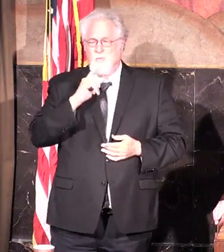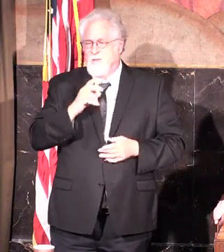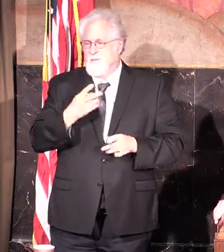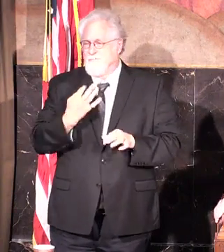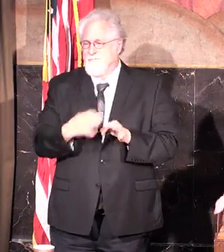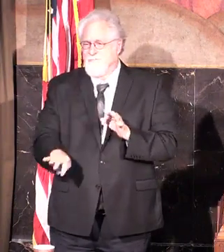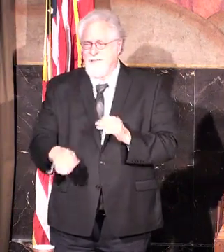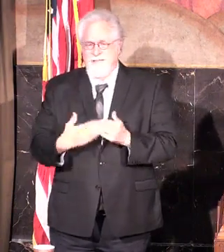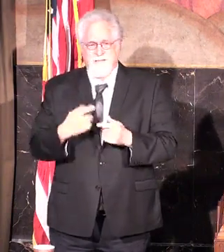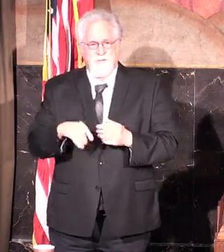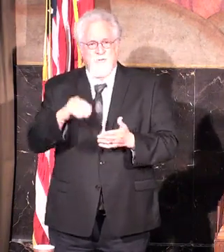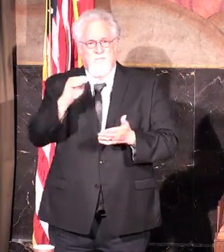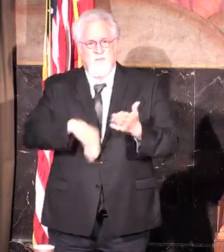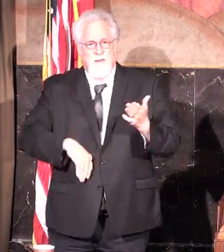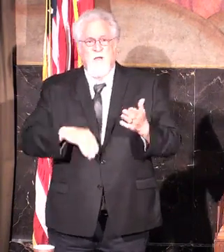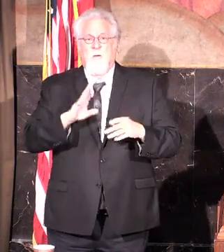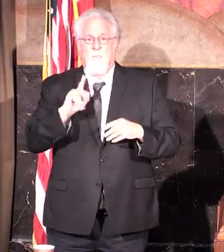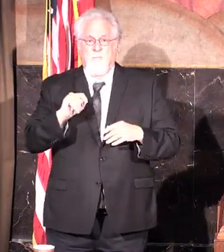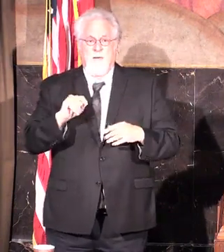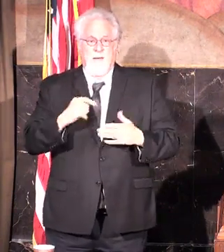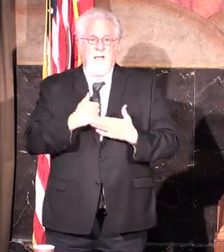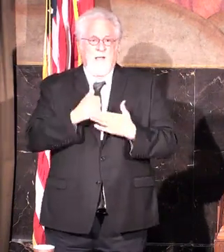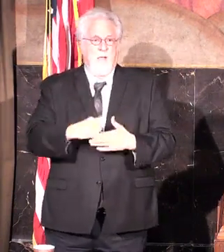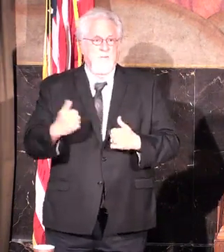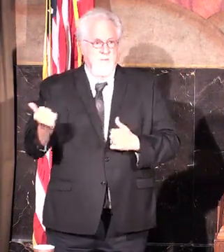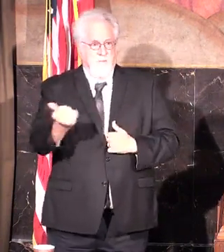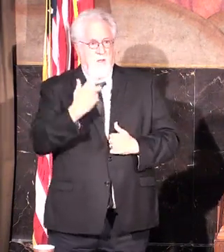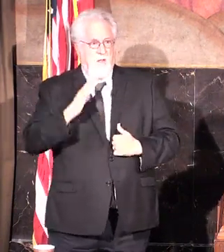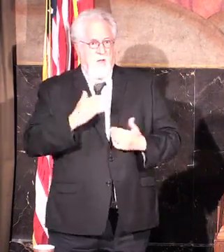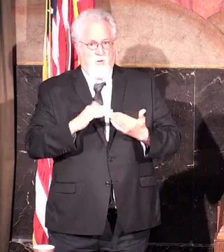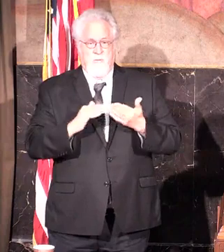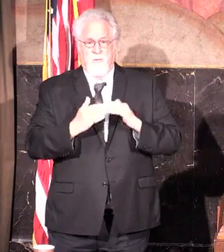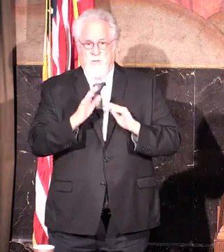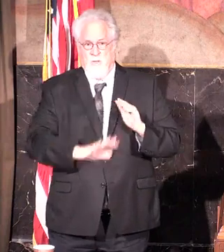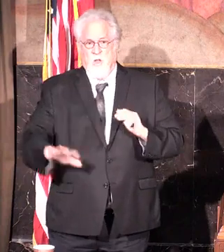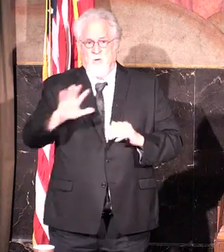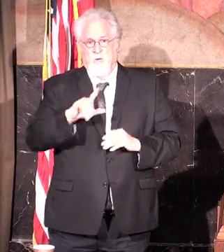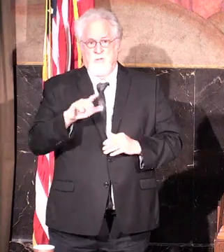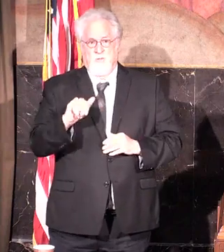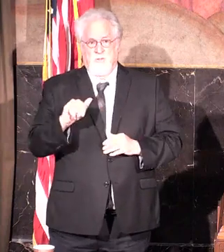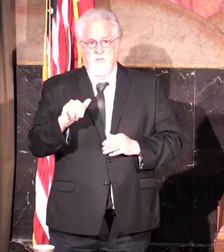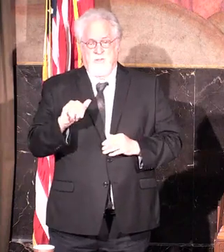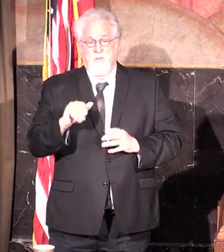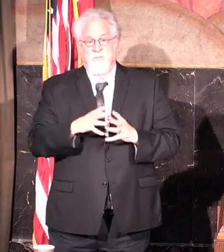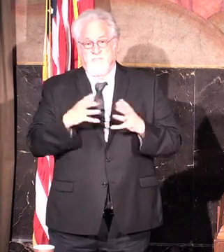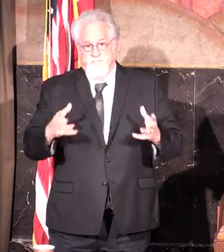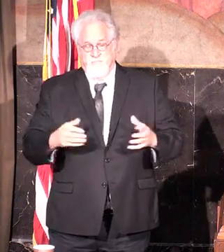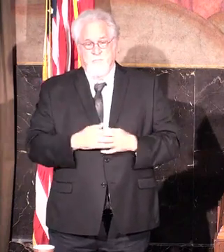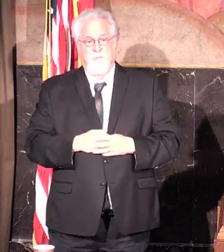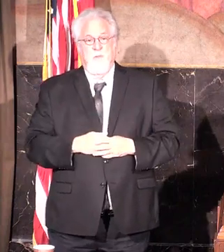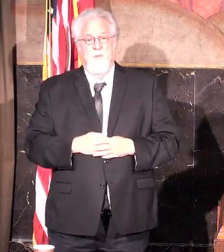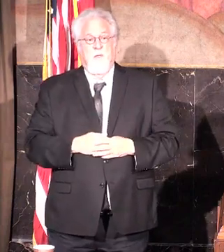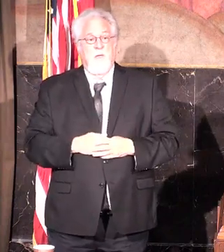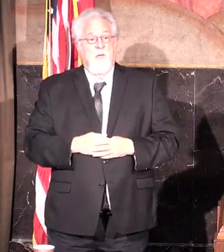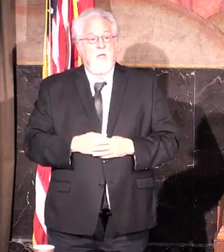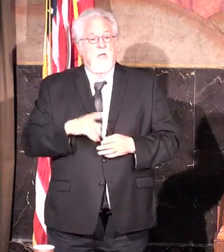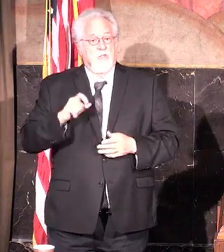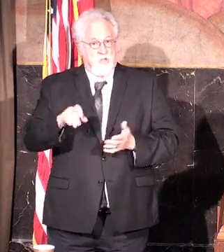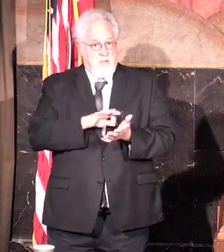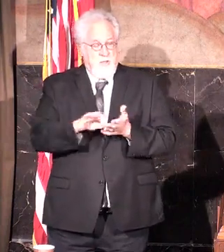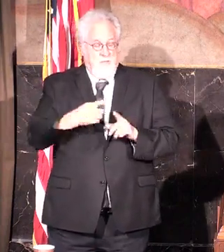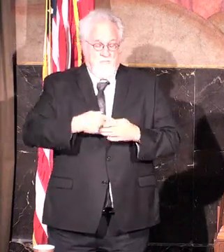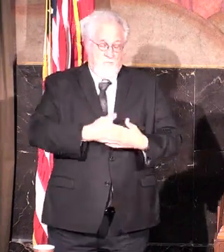fill it out. But it helps everyone in our communities across the state tremendously. And everyone should be counted,